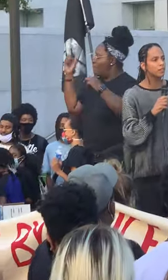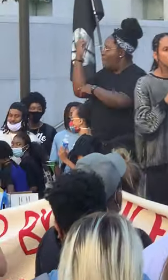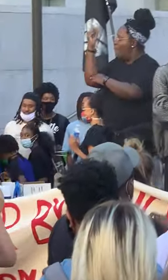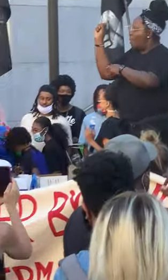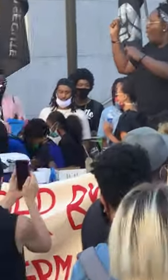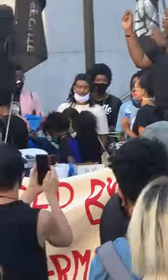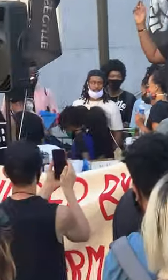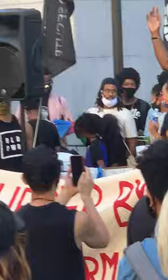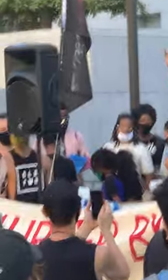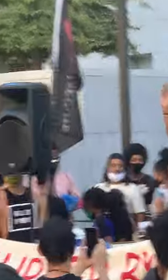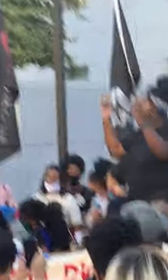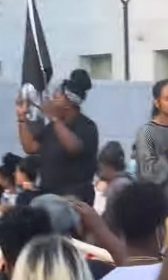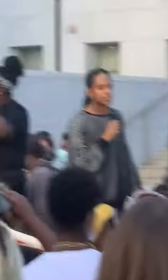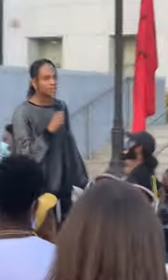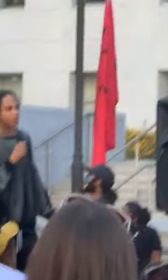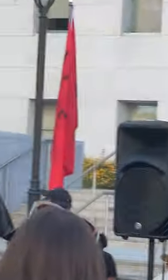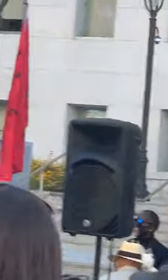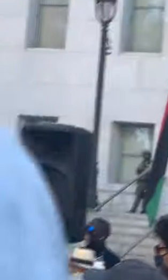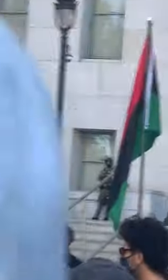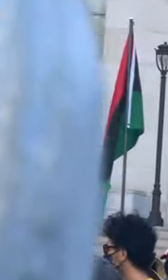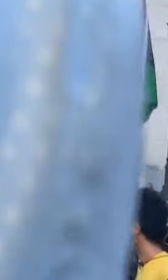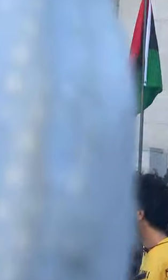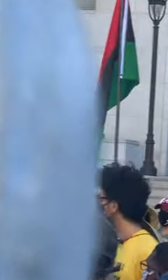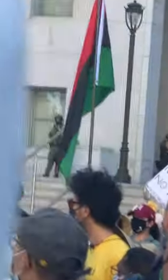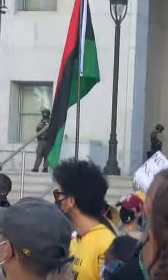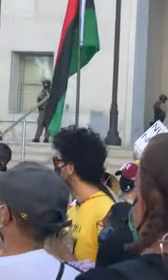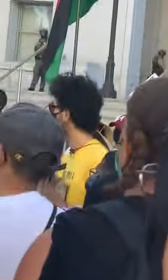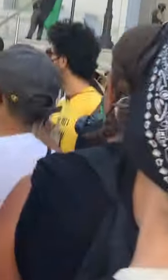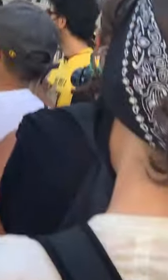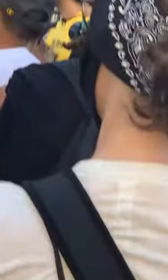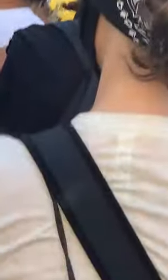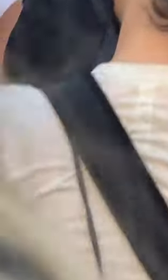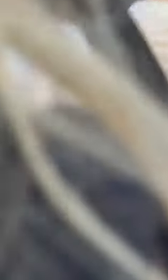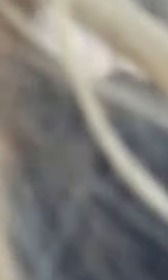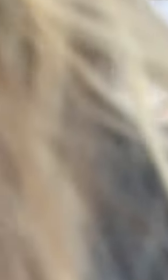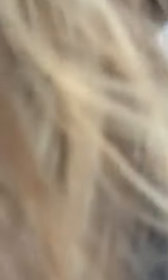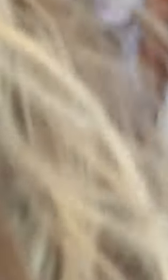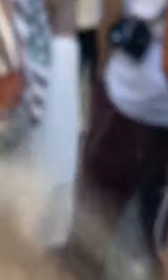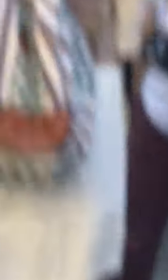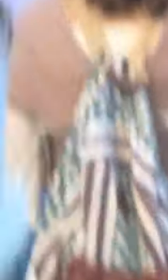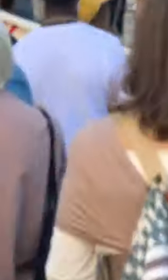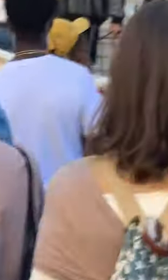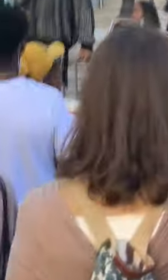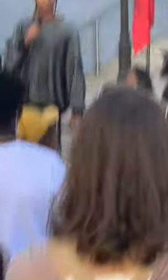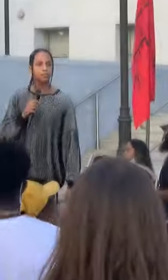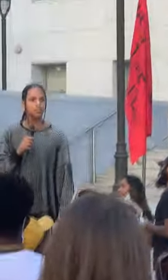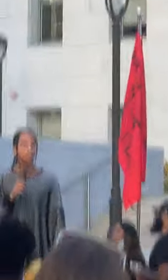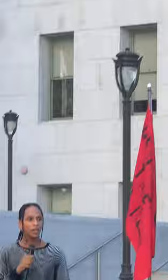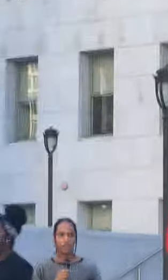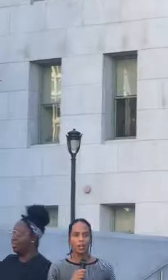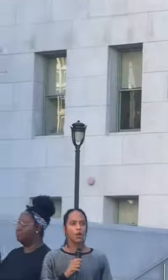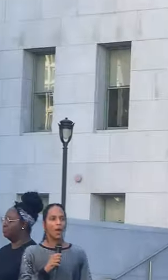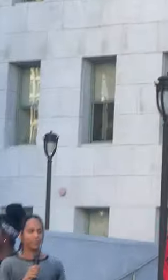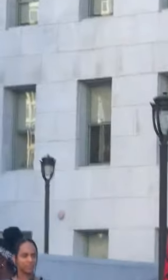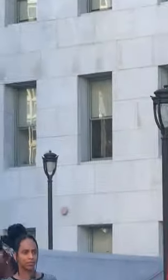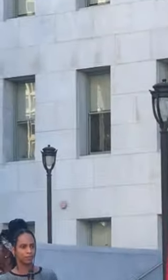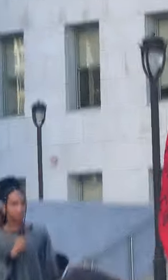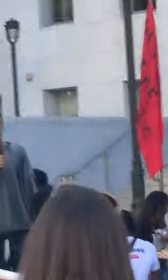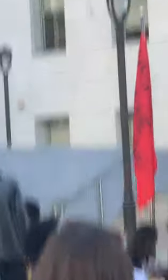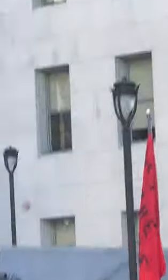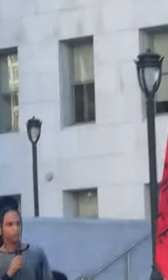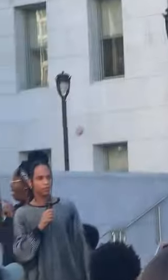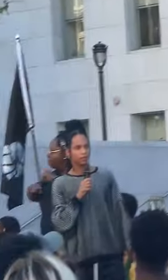been going on for 7 years, and in 7 years, and I can promise you this, it's been hell in a lot of